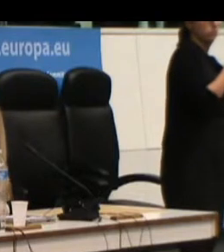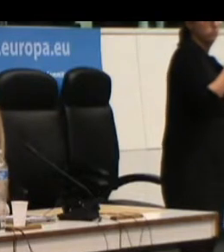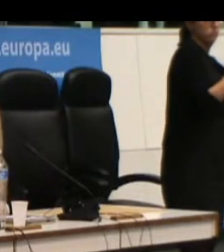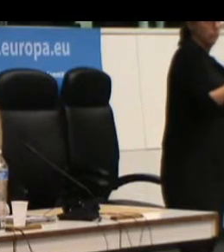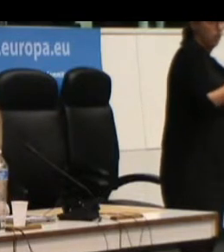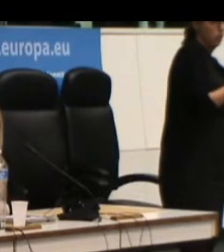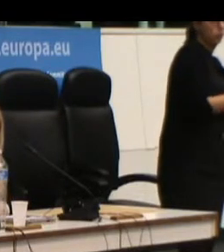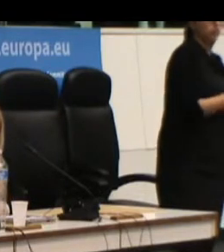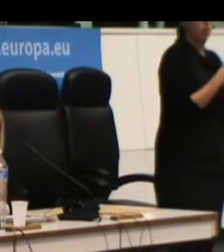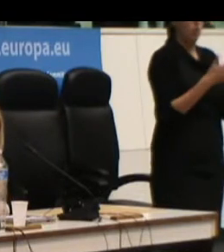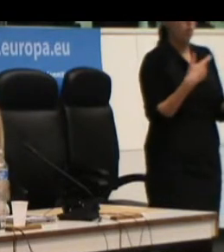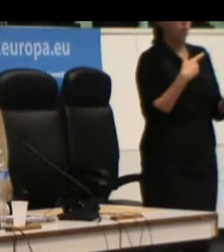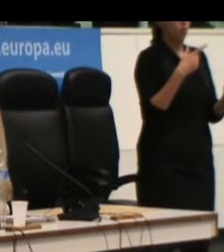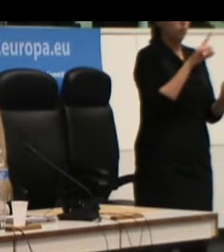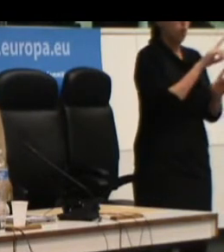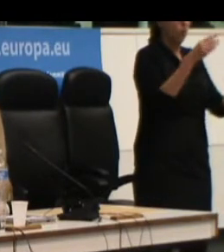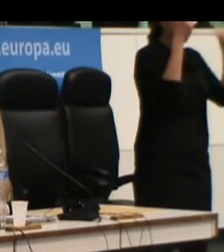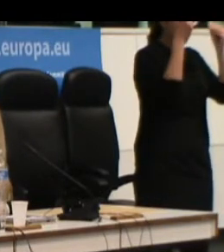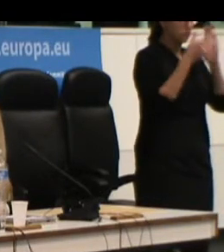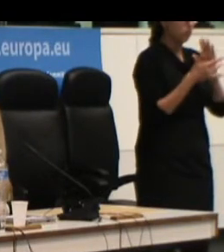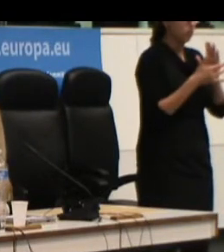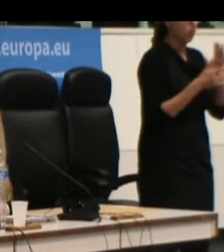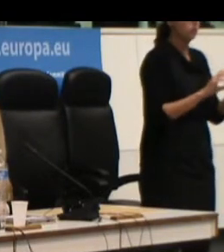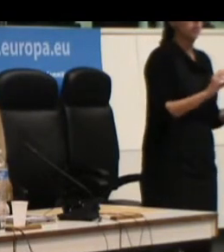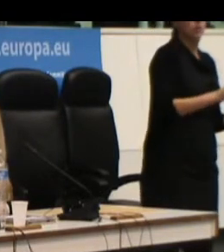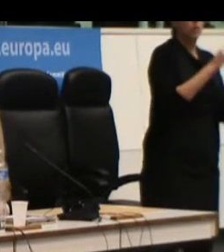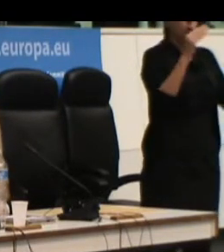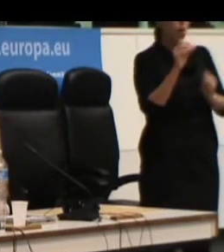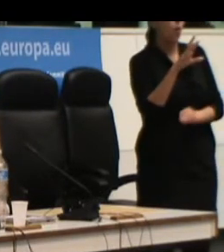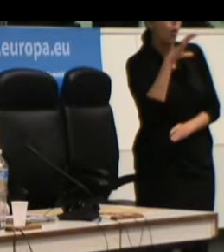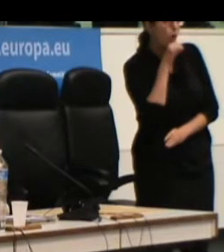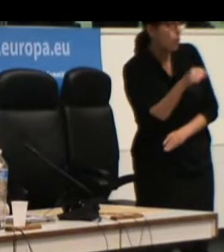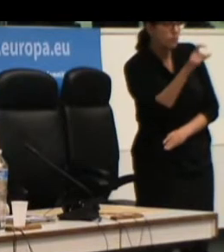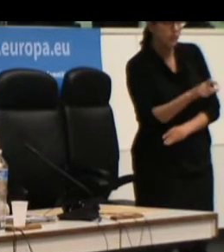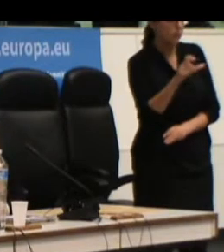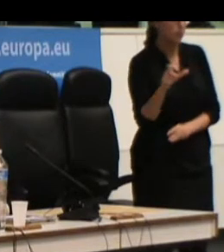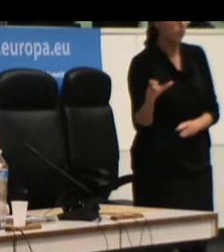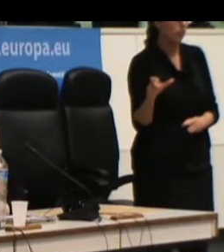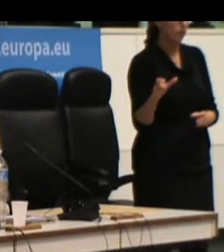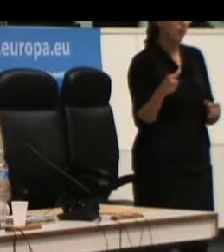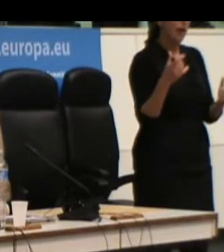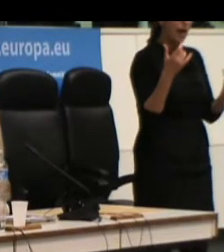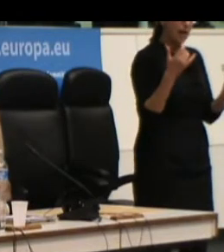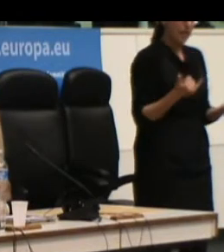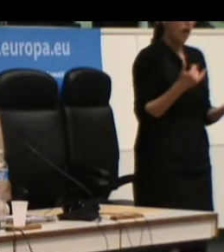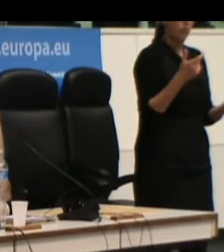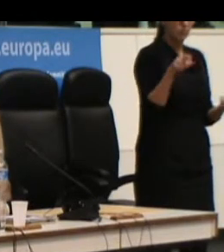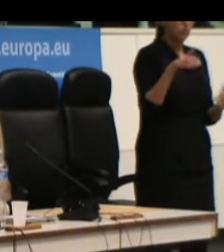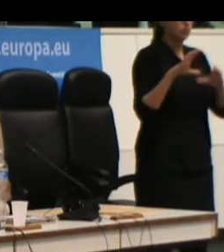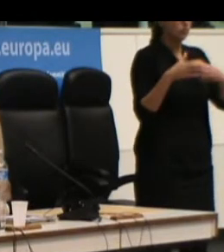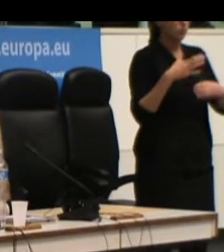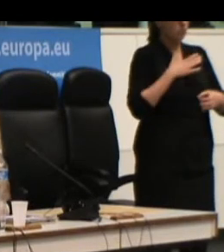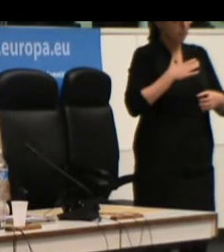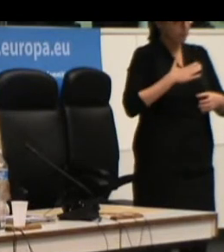And typically those would be older people who simply haven't had the opportunity but now had the desire to perhaps